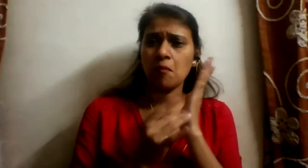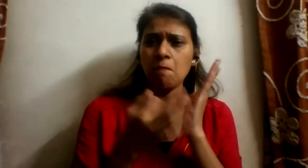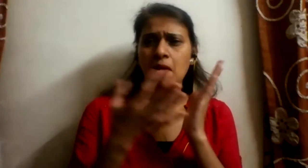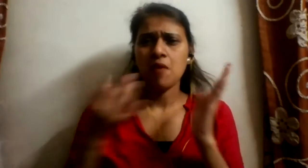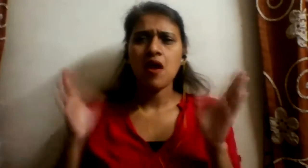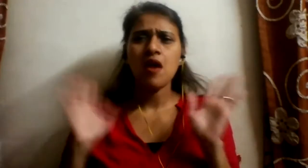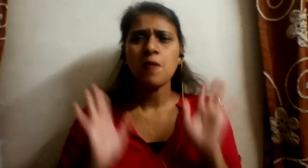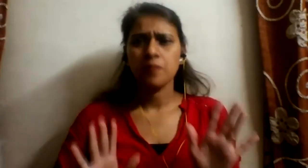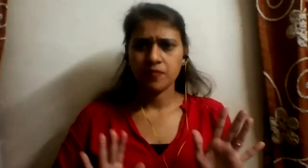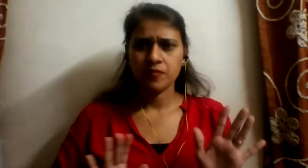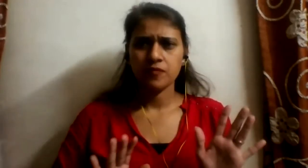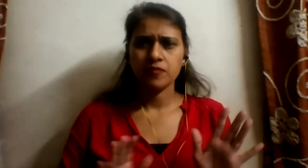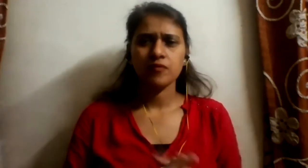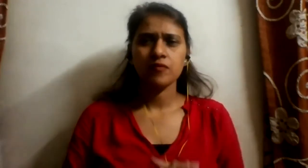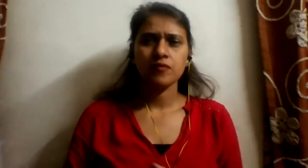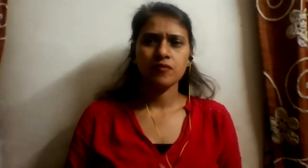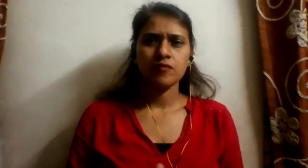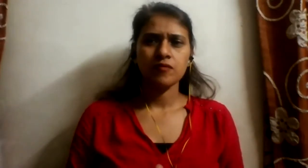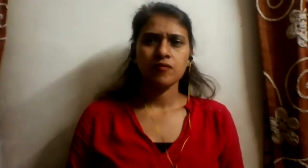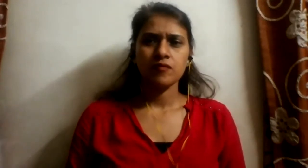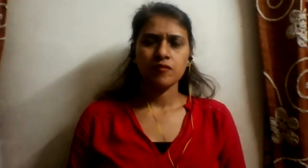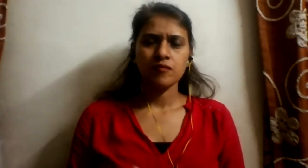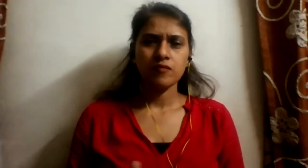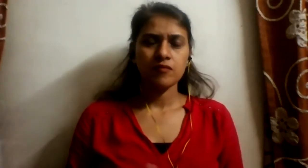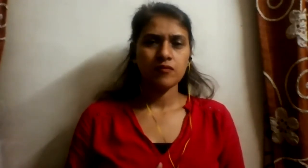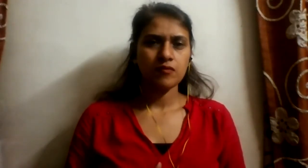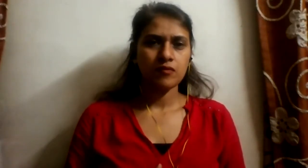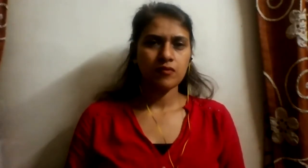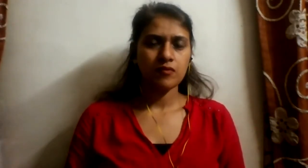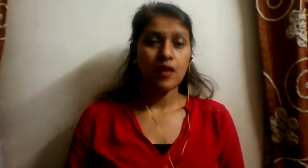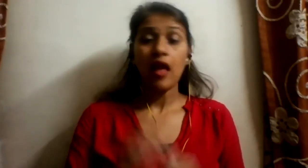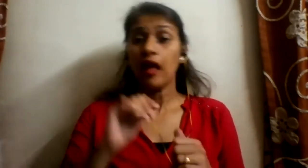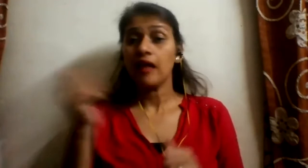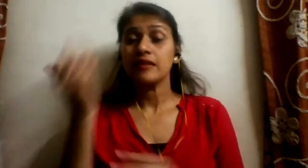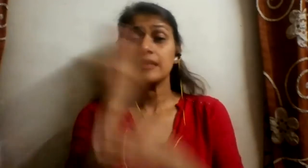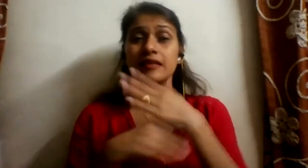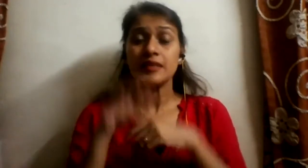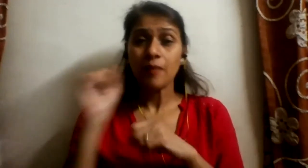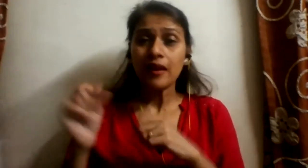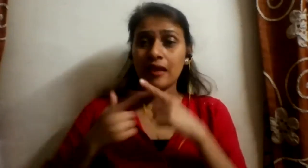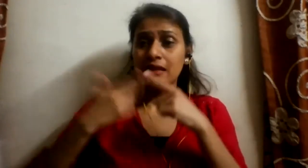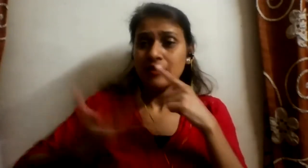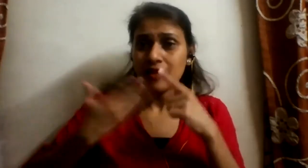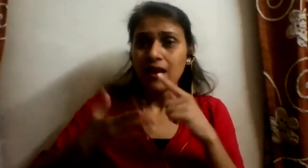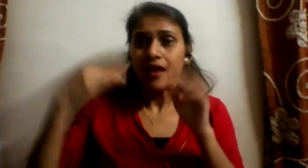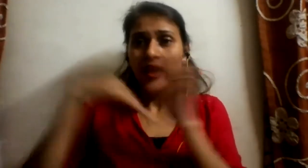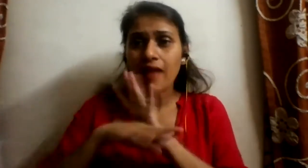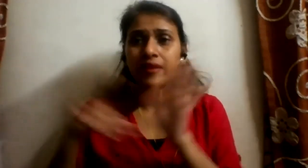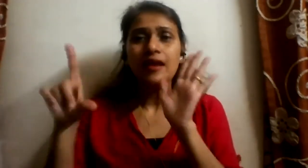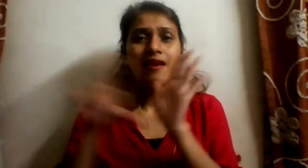felt was the blind people and other people with disabilities were not really trained into legal courses. And in fact,